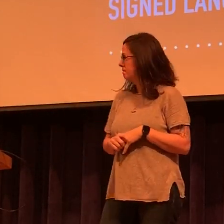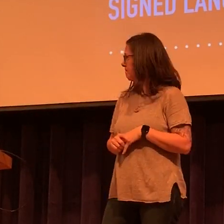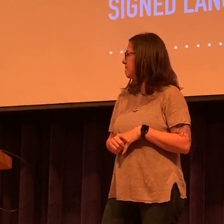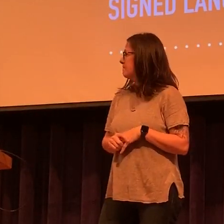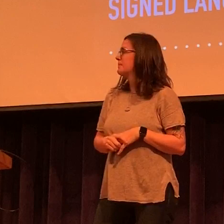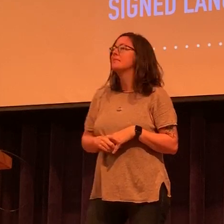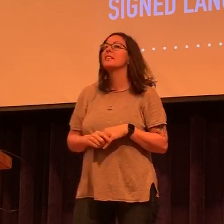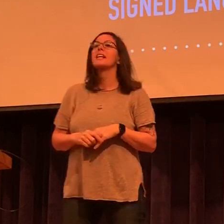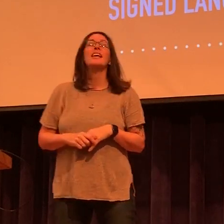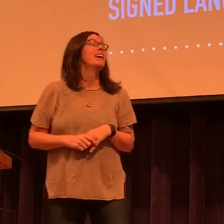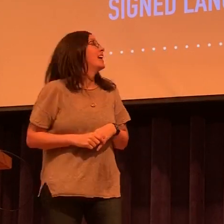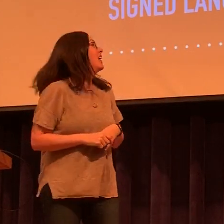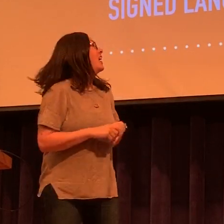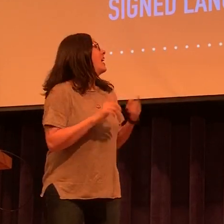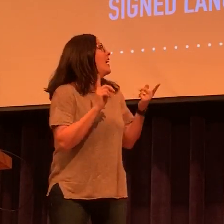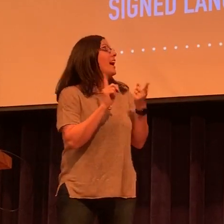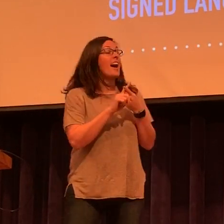level. What